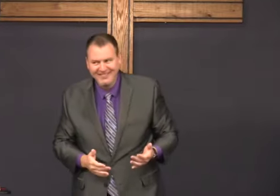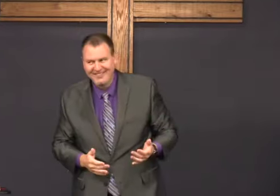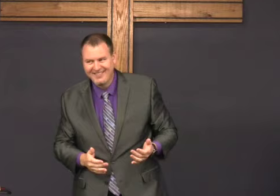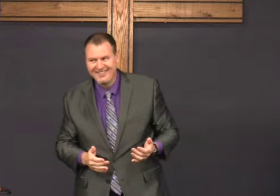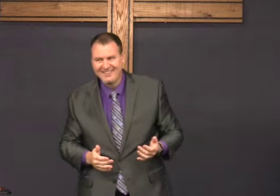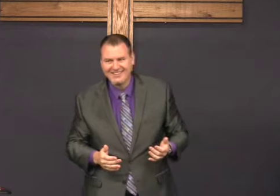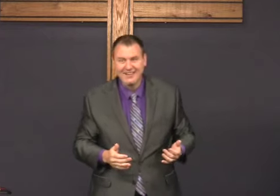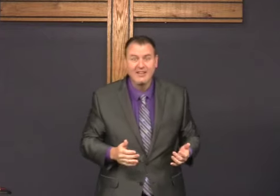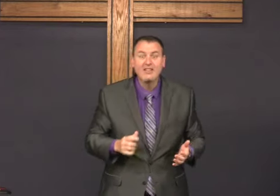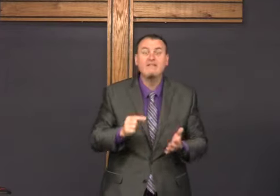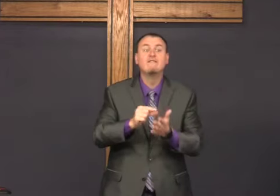Bible.